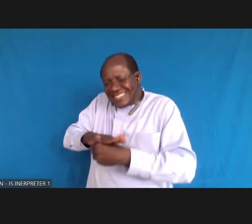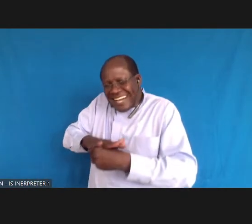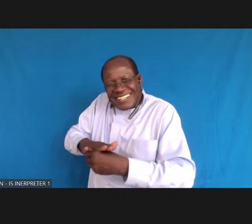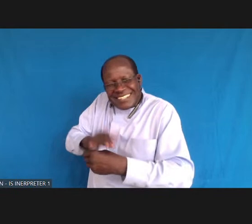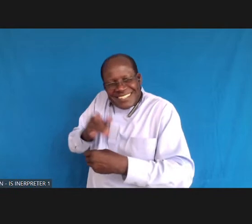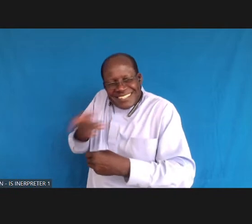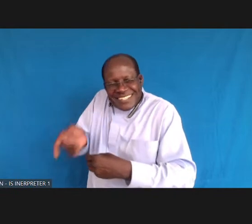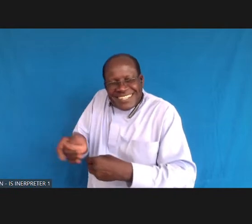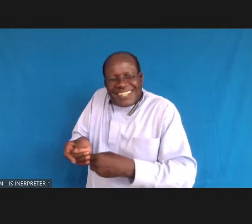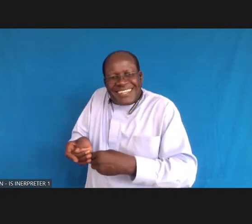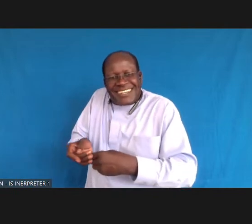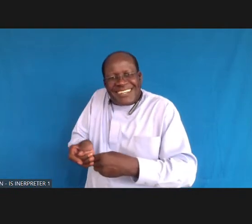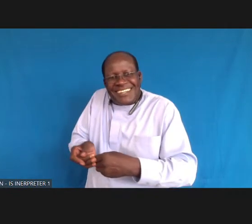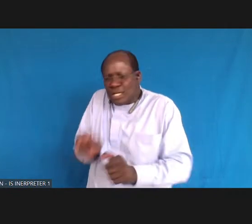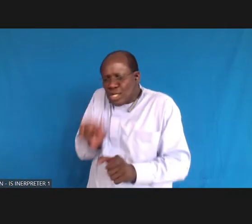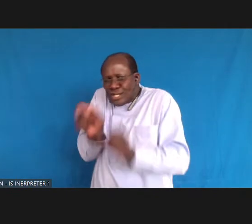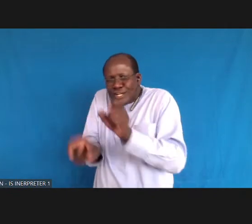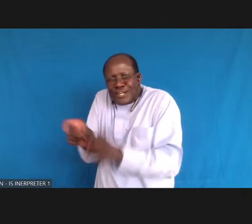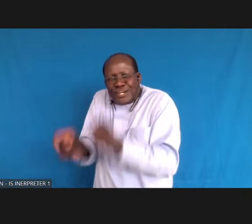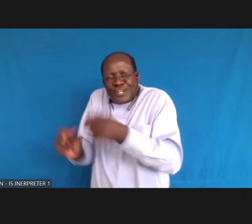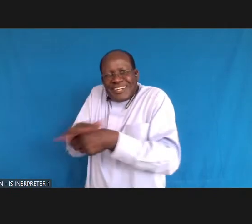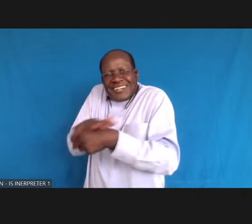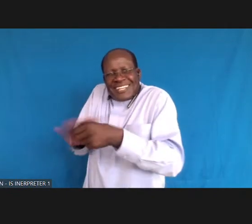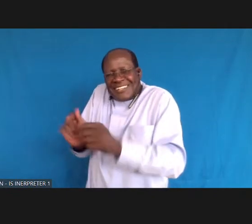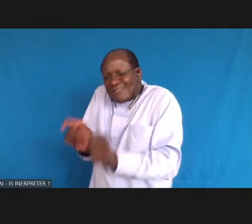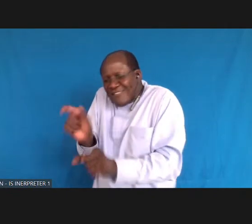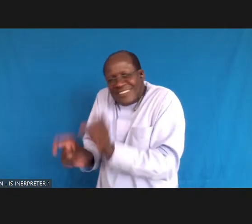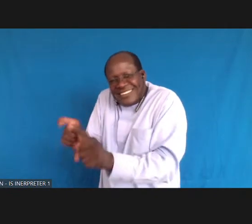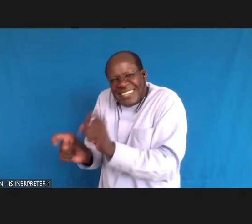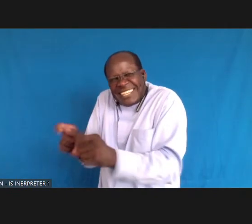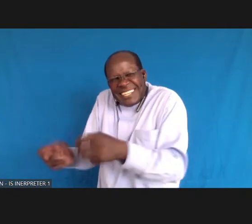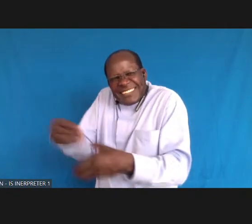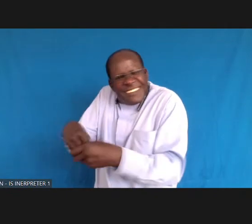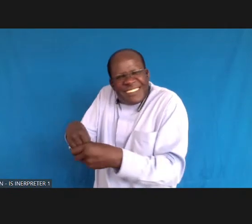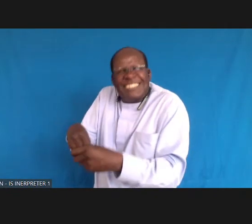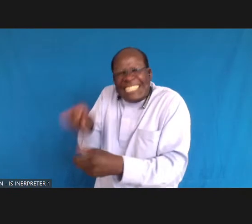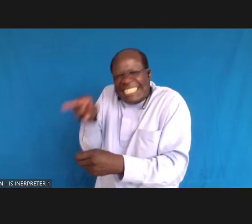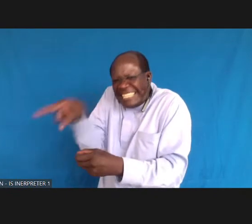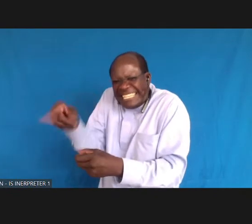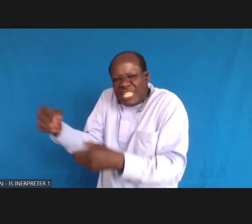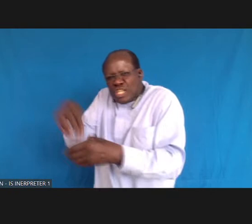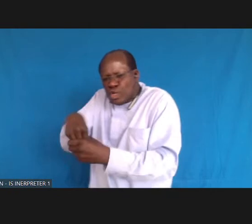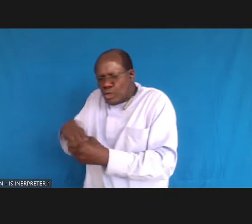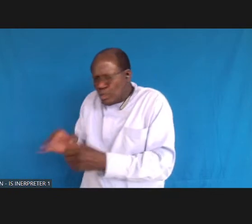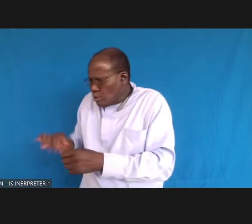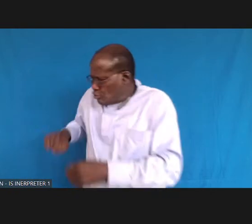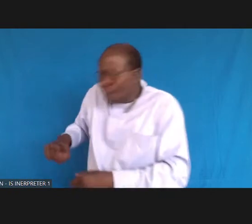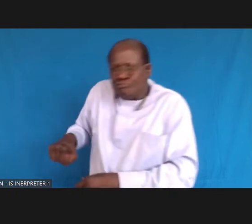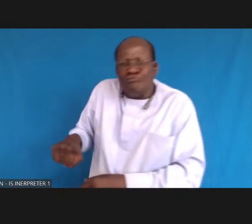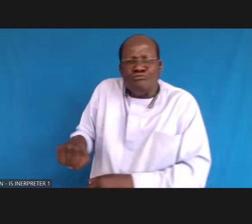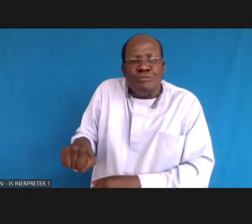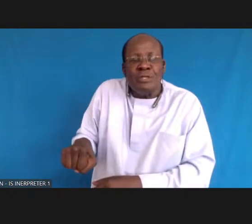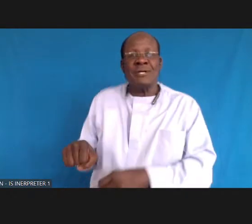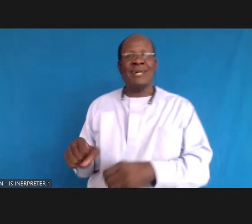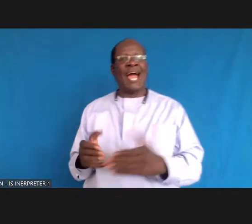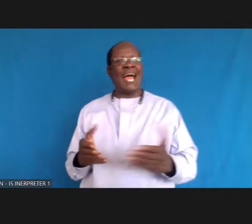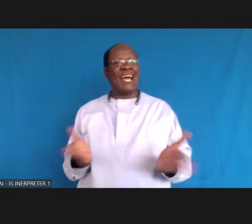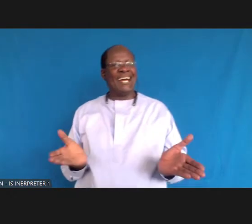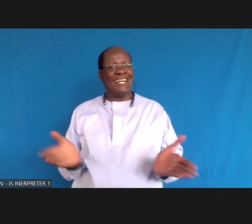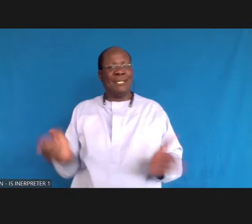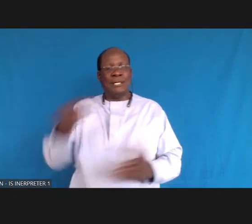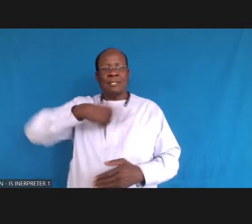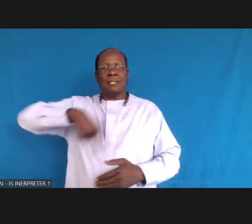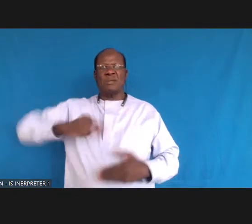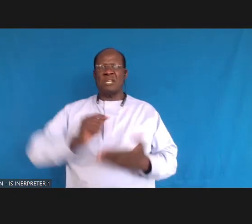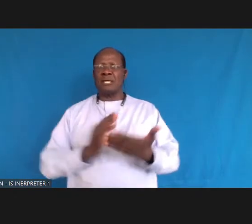the people at the local level, the grassroots, if we do not take them along, where we are trying to actualize the